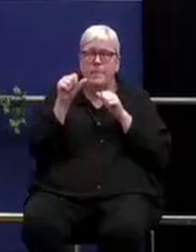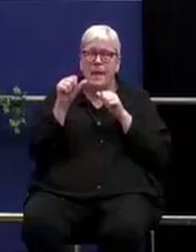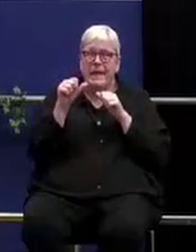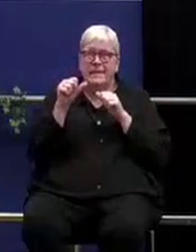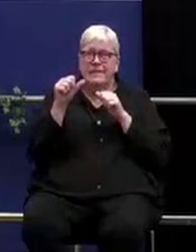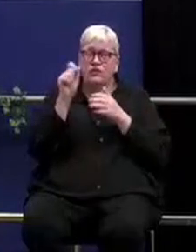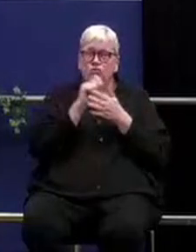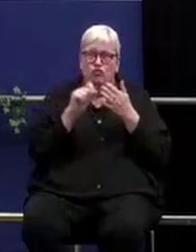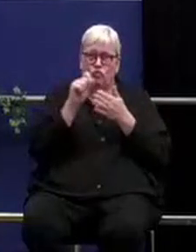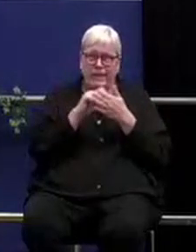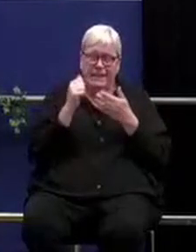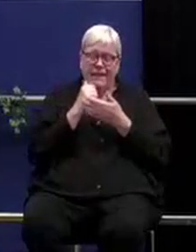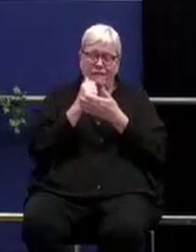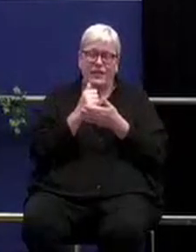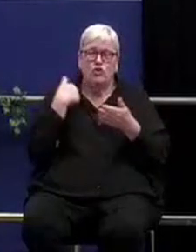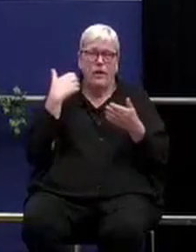ever received?